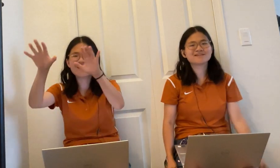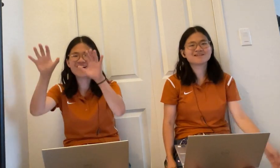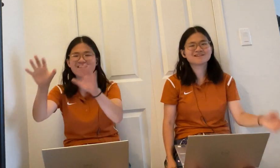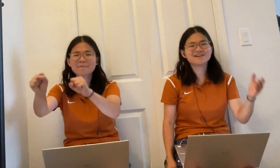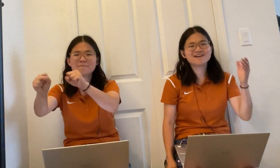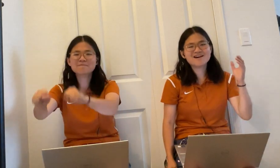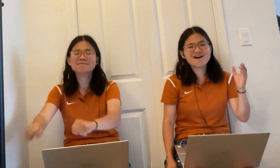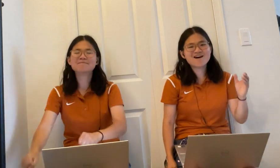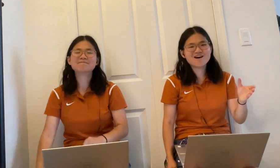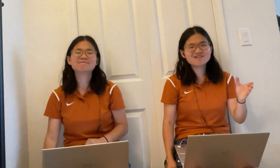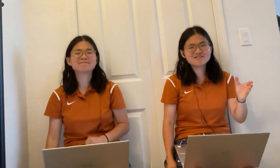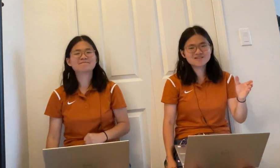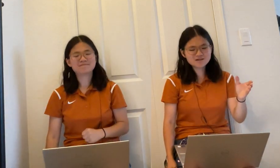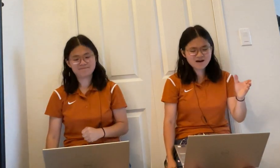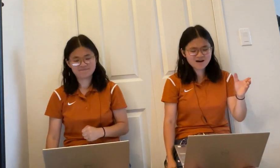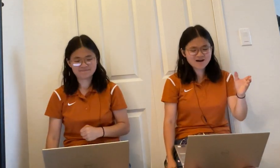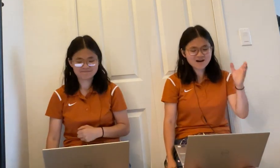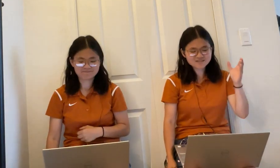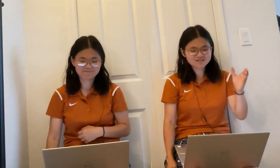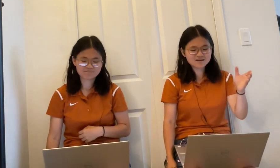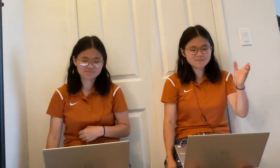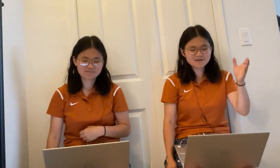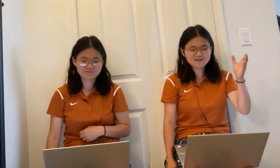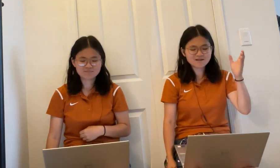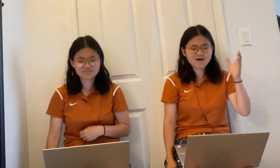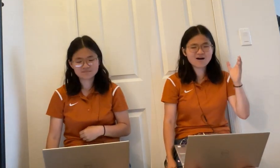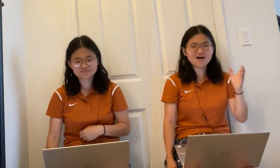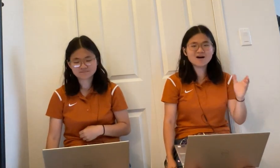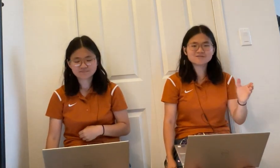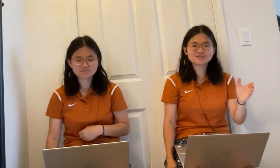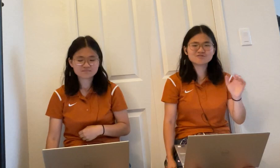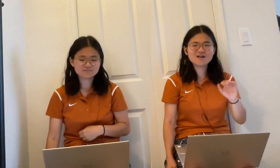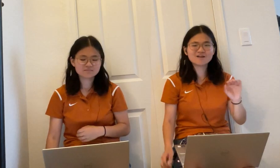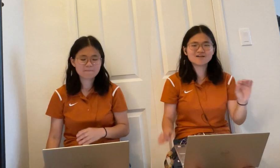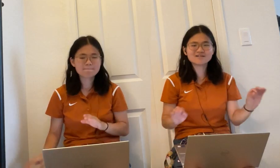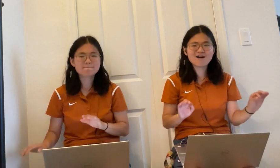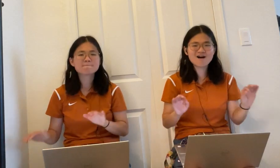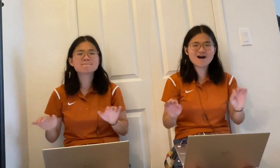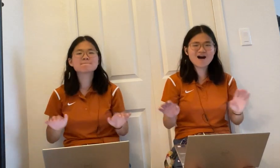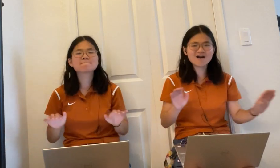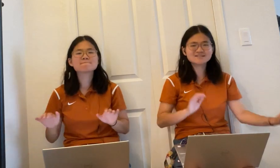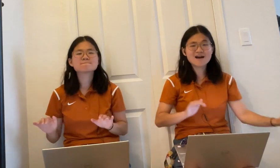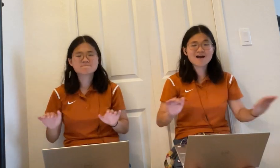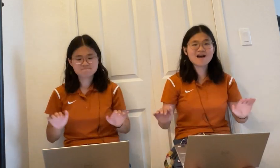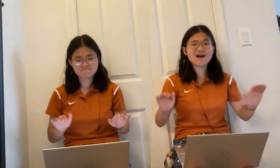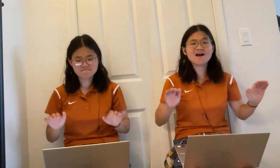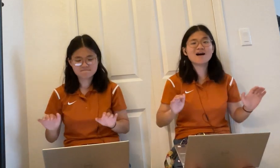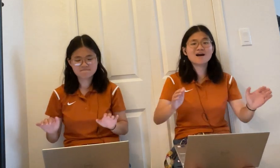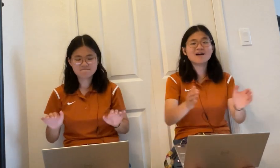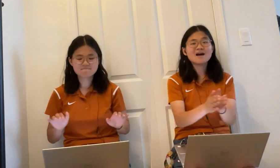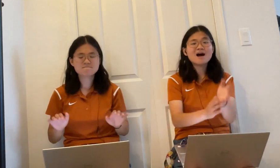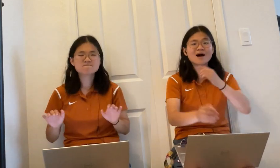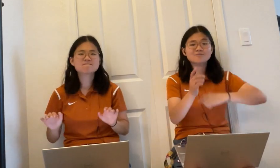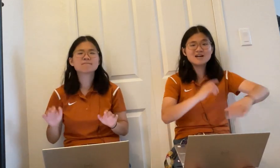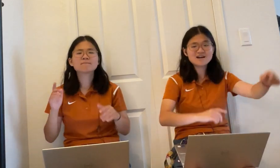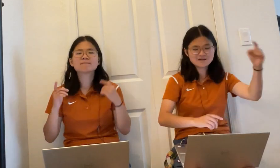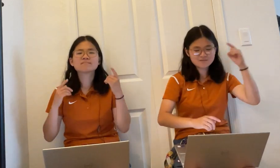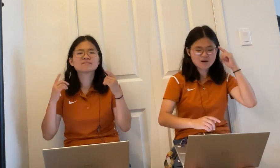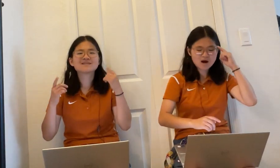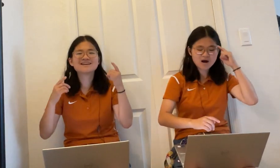hotter. Under the lights, come on along, she's feeling it on. Hey, reading your